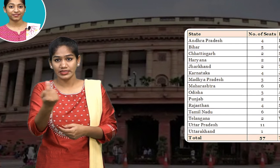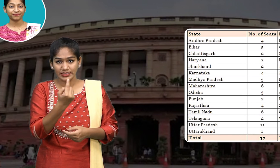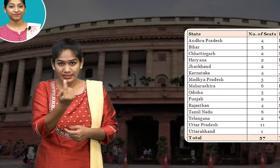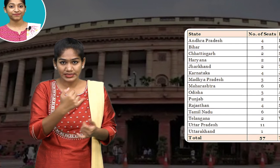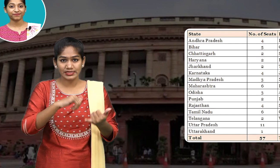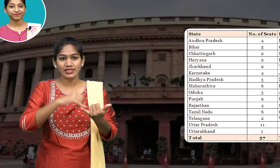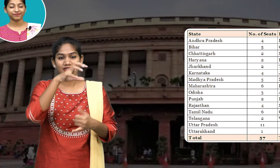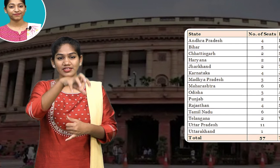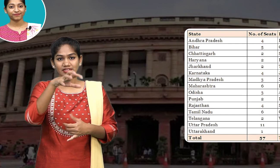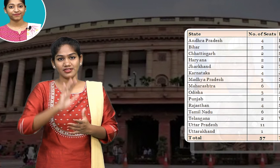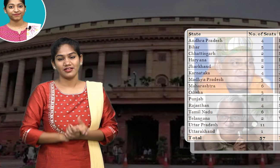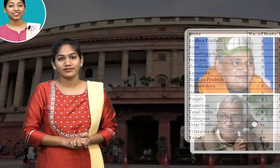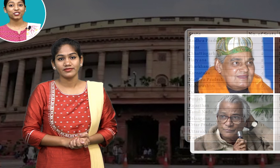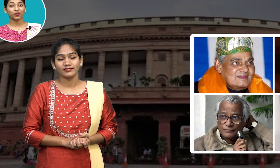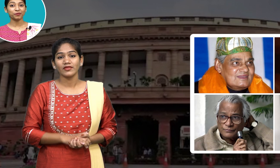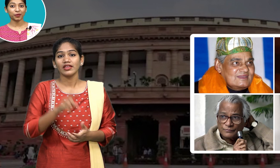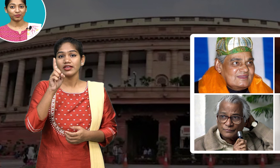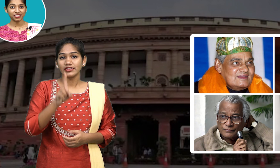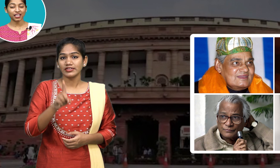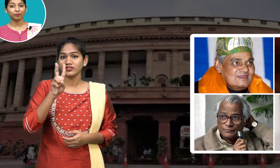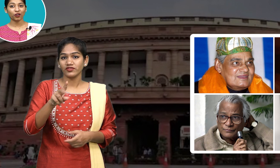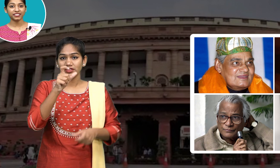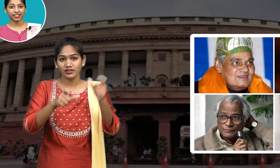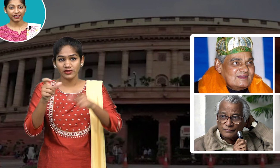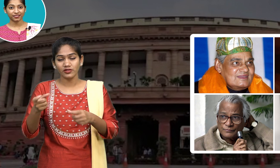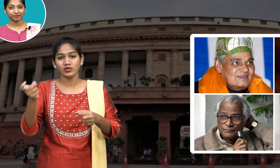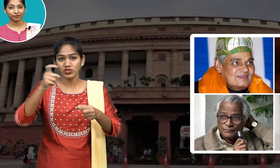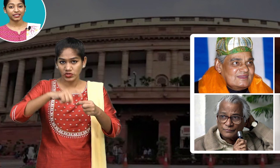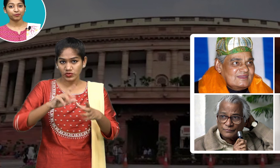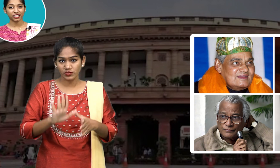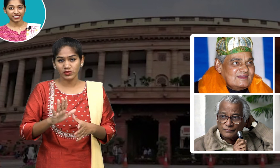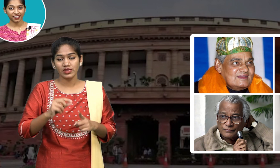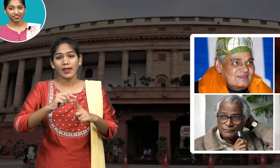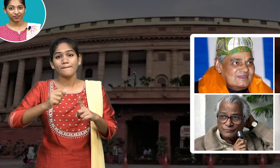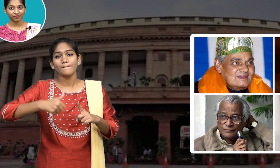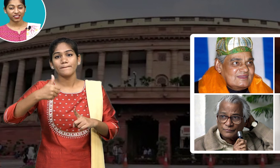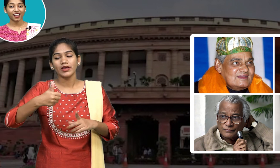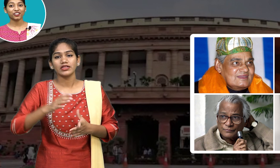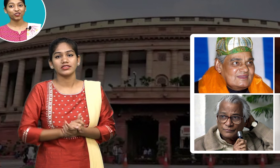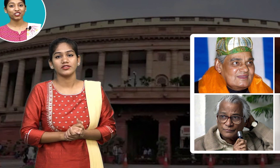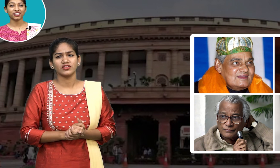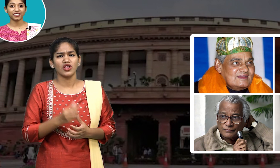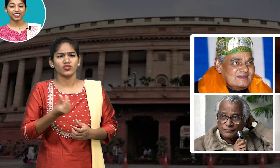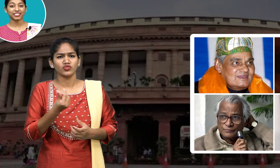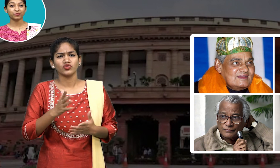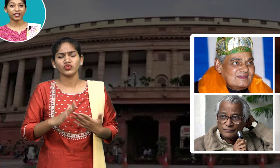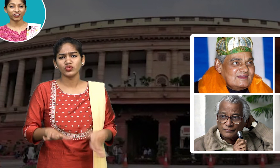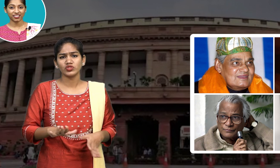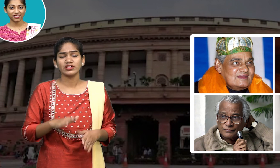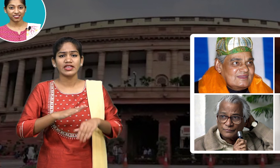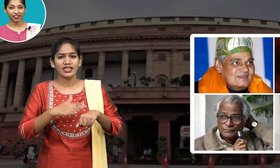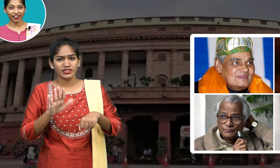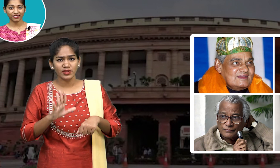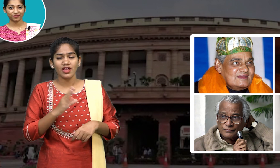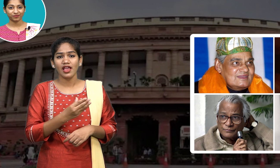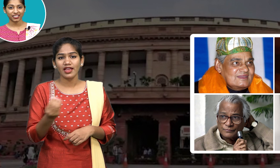state. The 12 members appointed by the President are usually